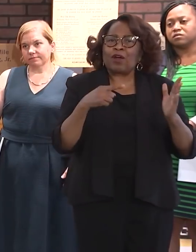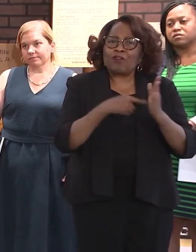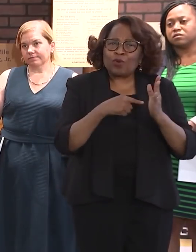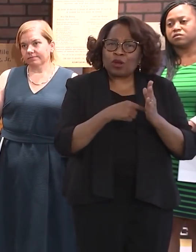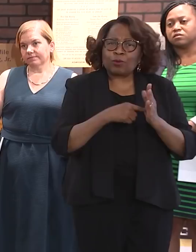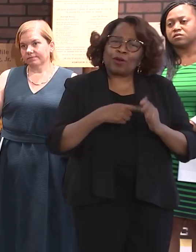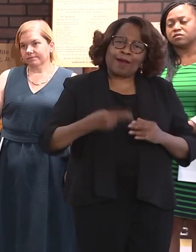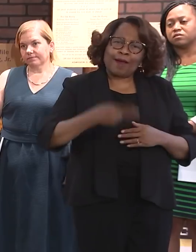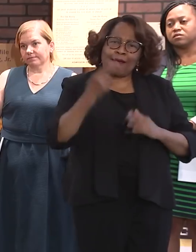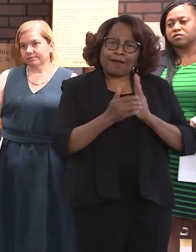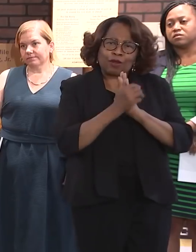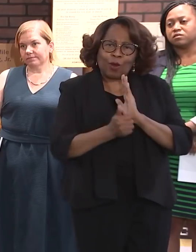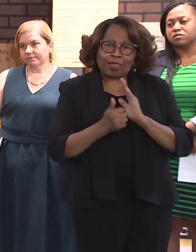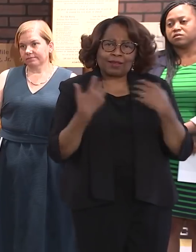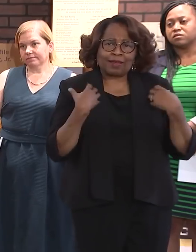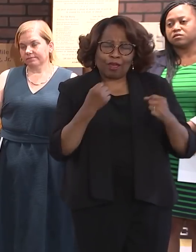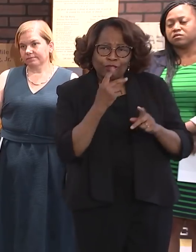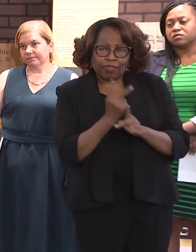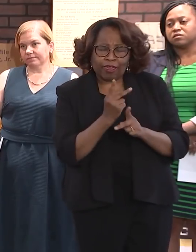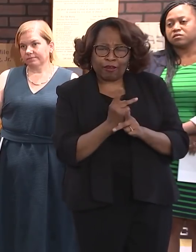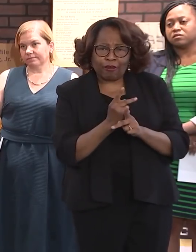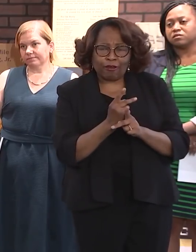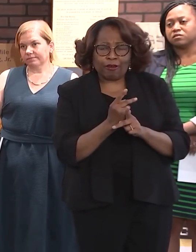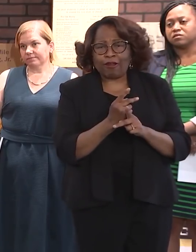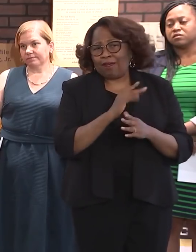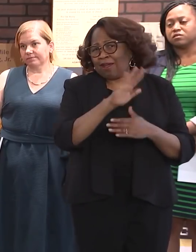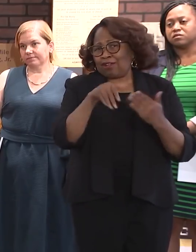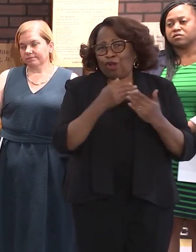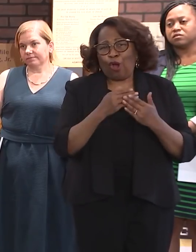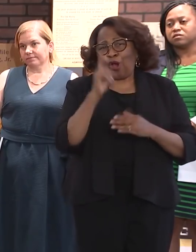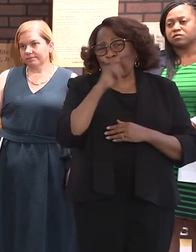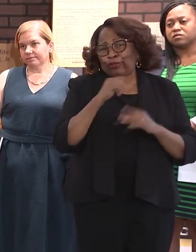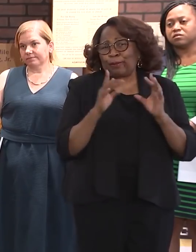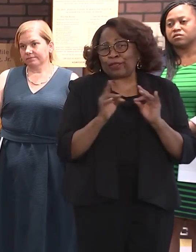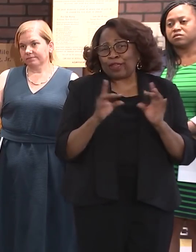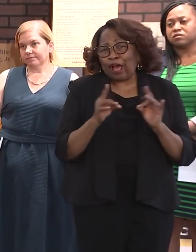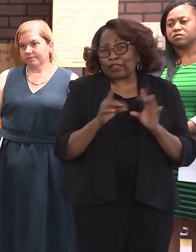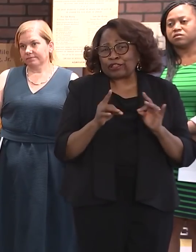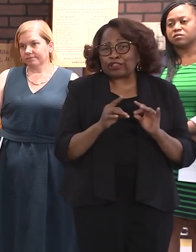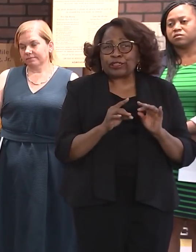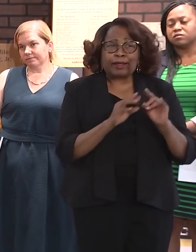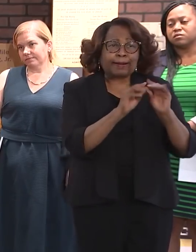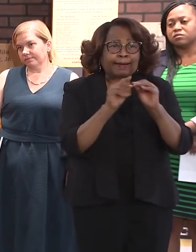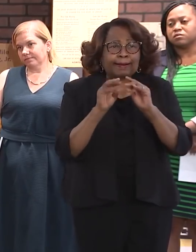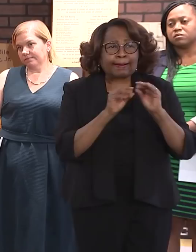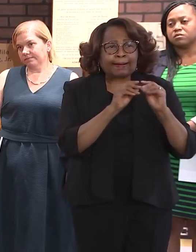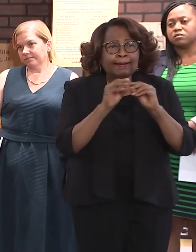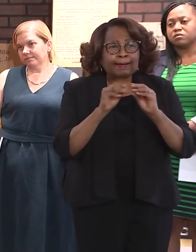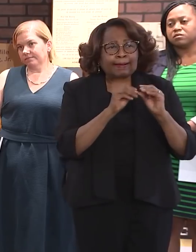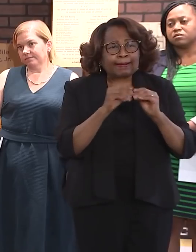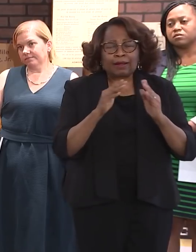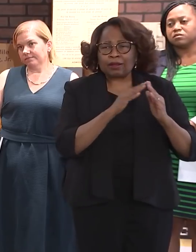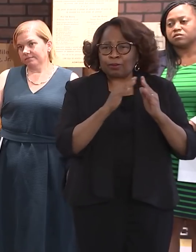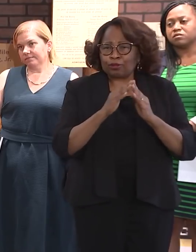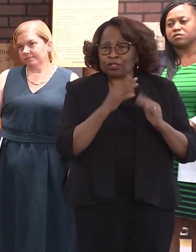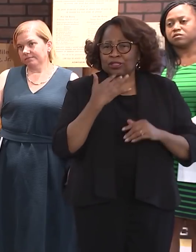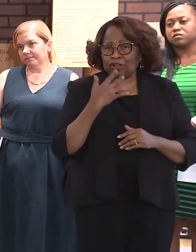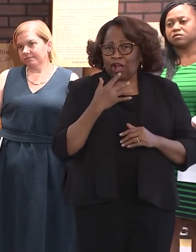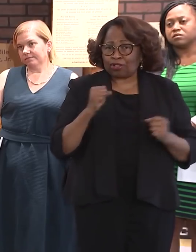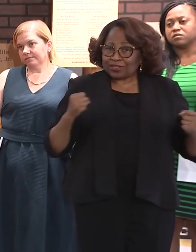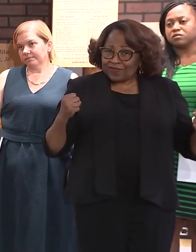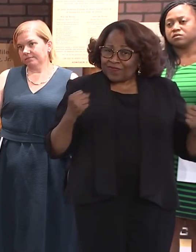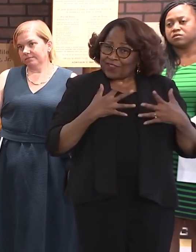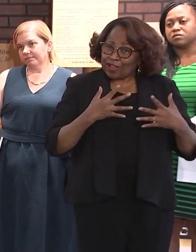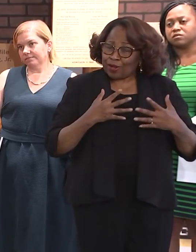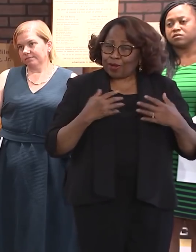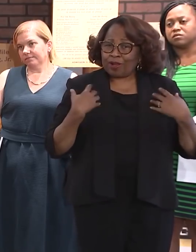affordable, high-quality health care, and all the mythology that had been built up around communities of color's fear of